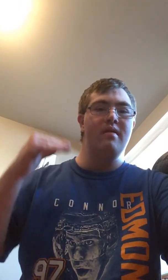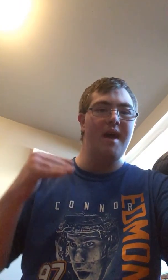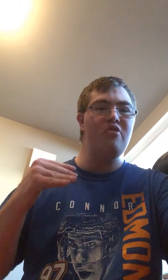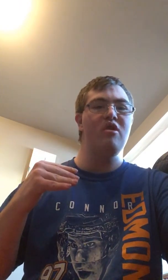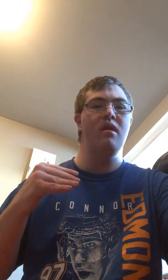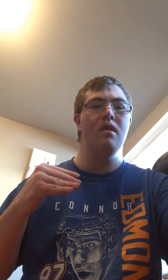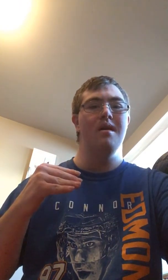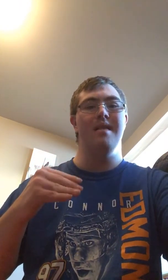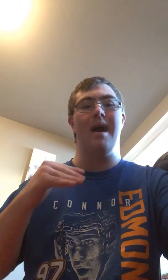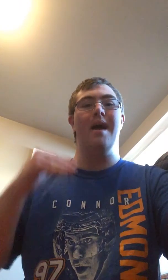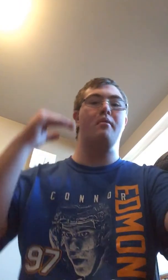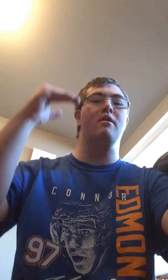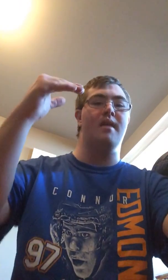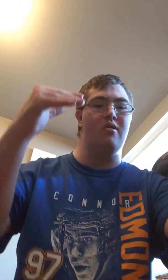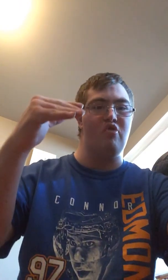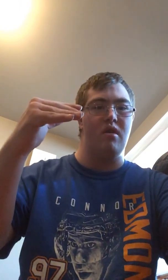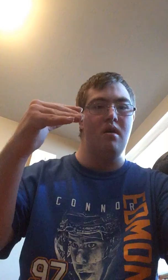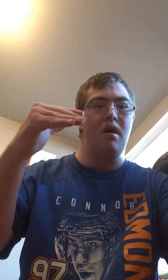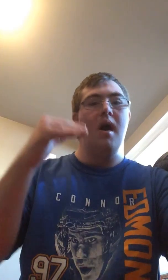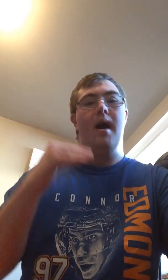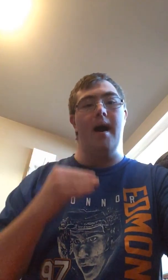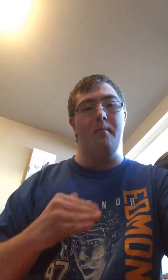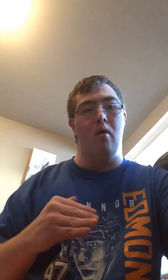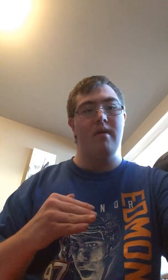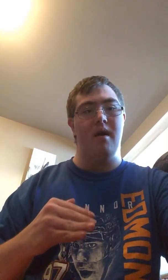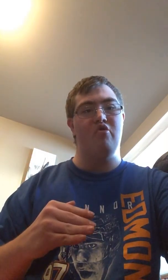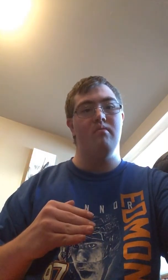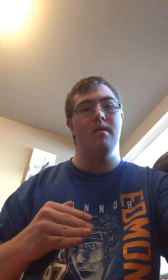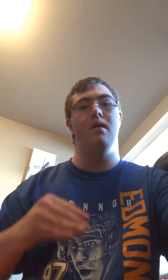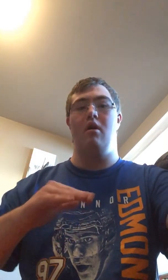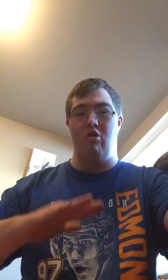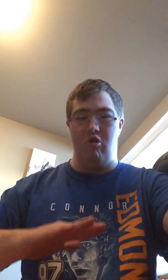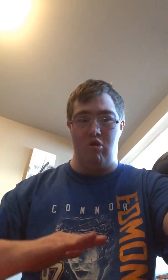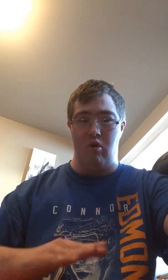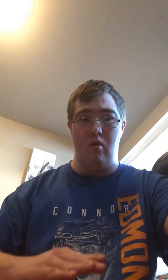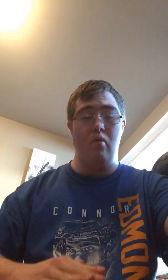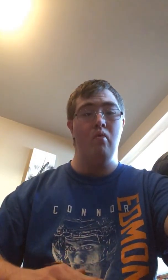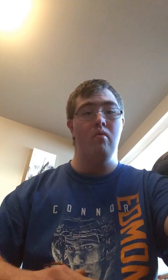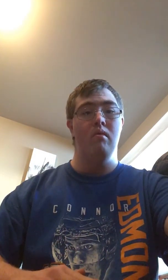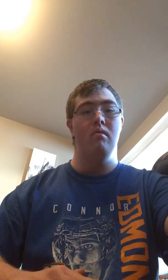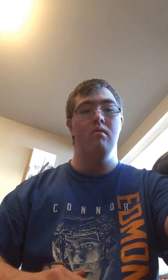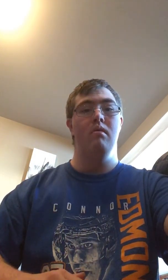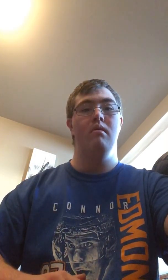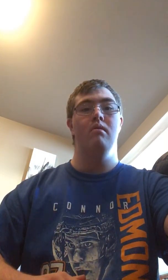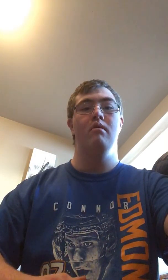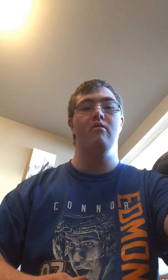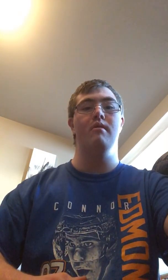and hypertension. Hypotension being low sodium in the